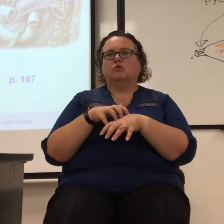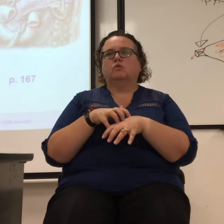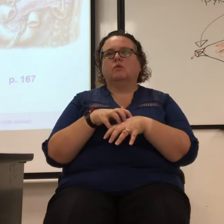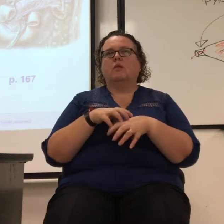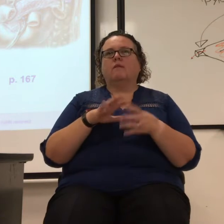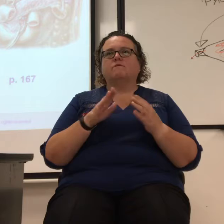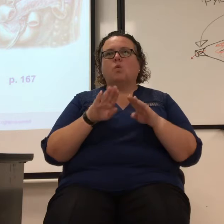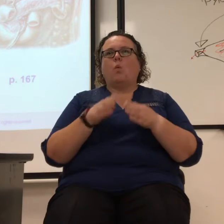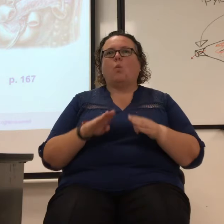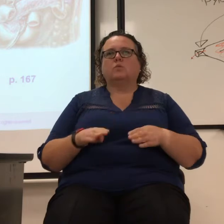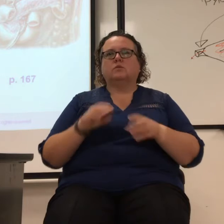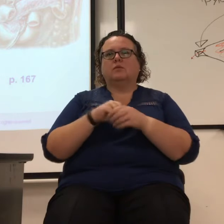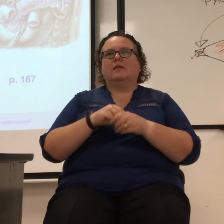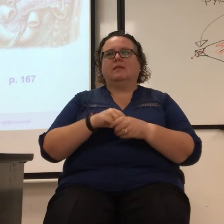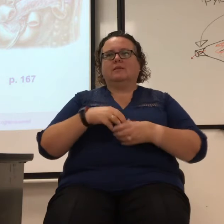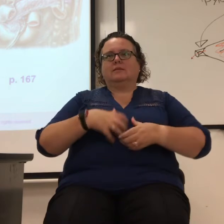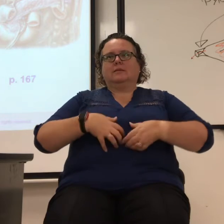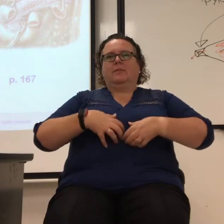Yeah.